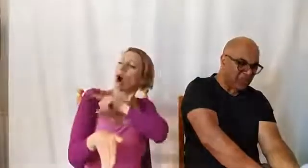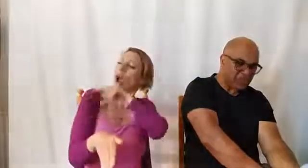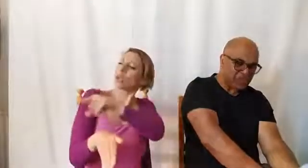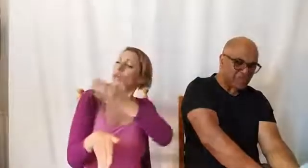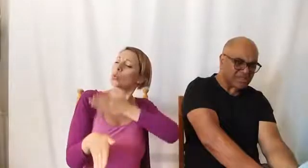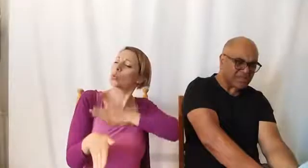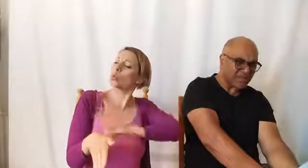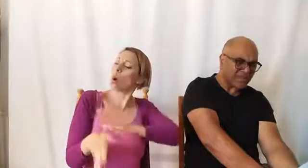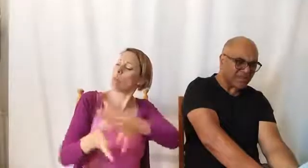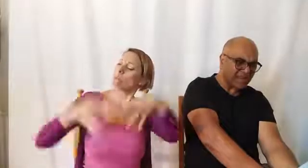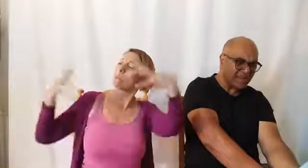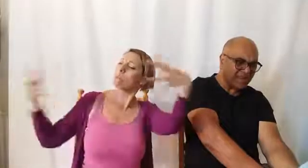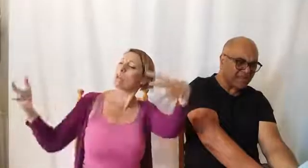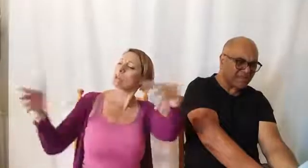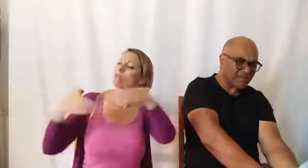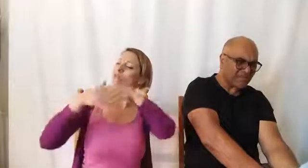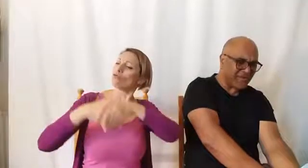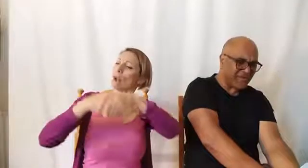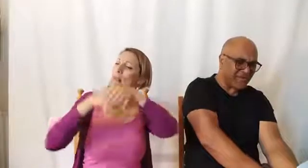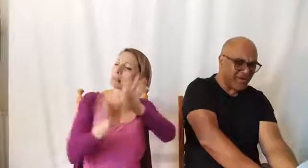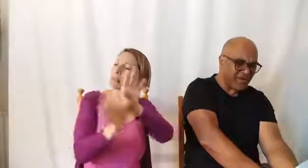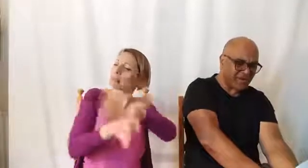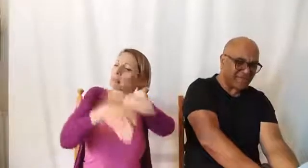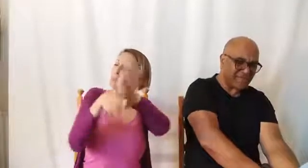you want to travel alone so very far?" Wendy asked.